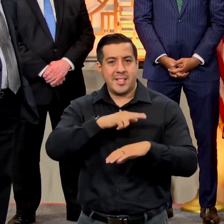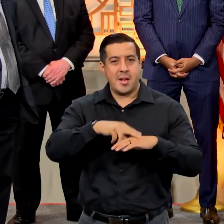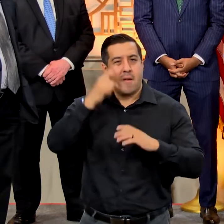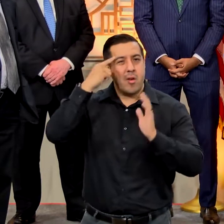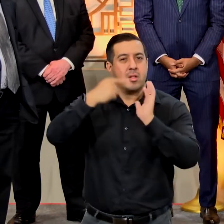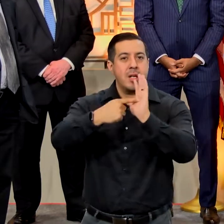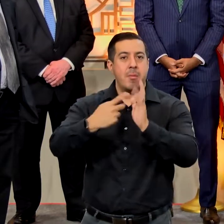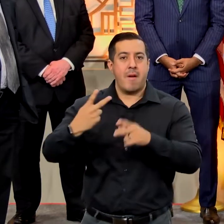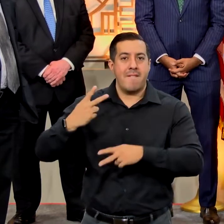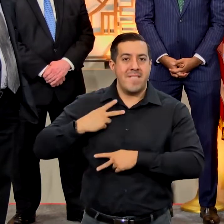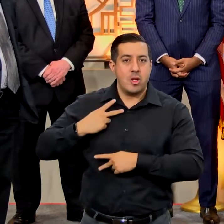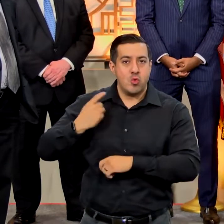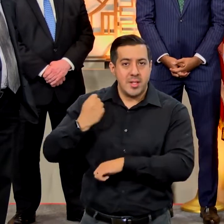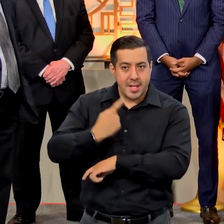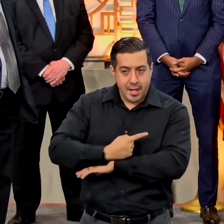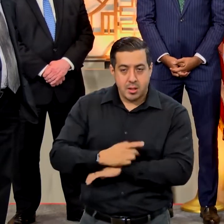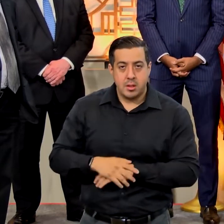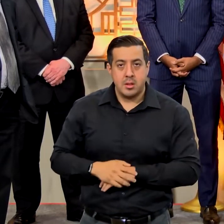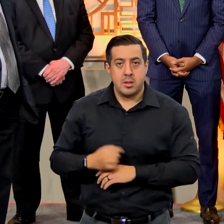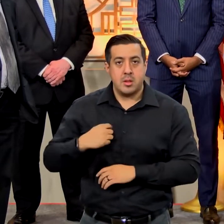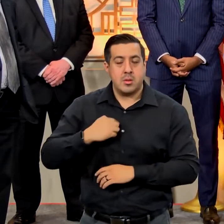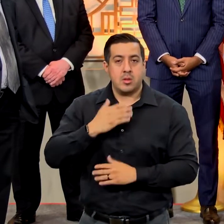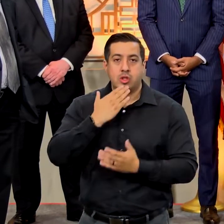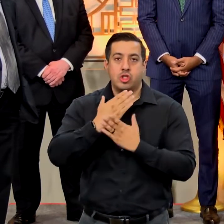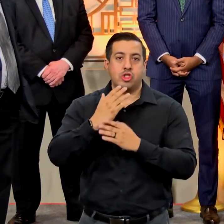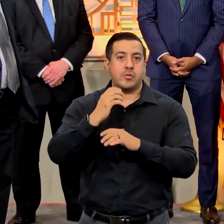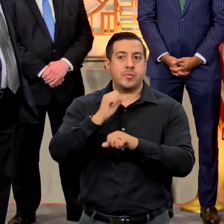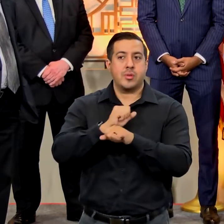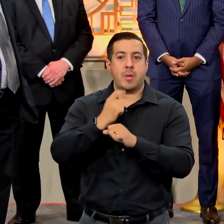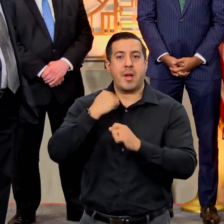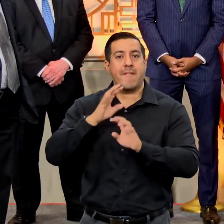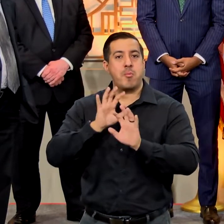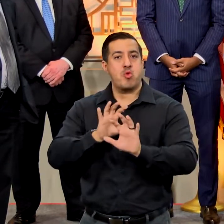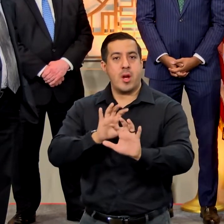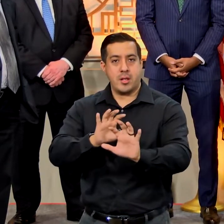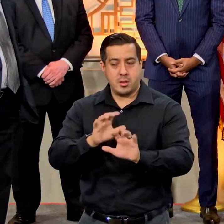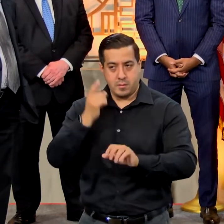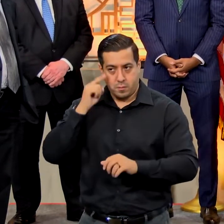Day, we do a phenomenal parade.